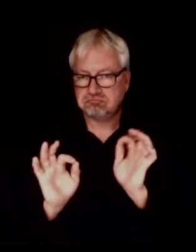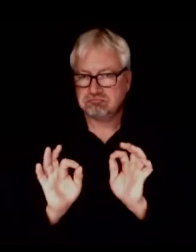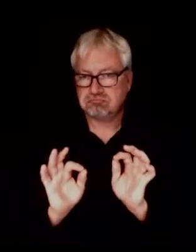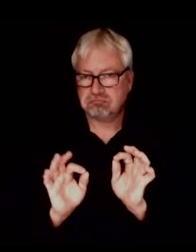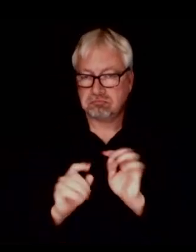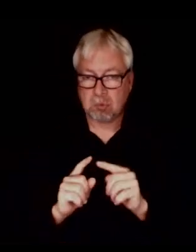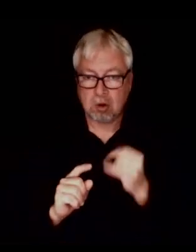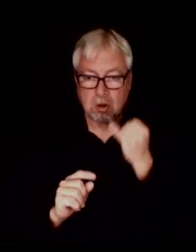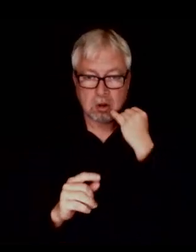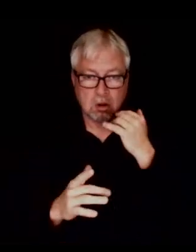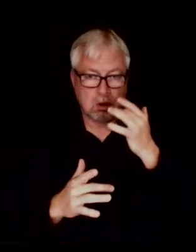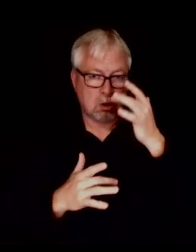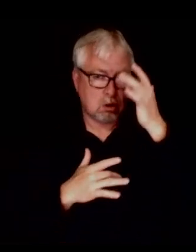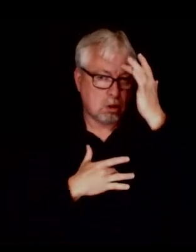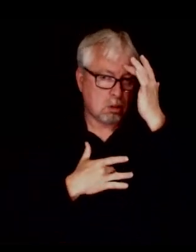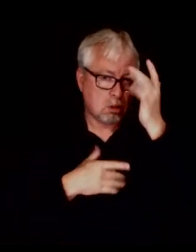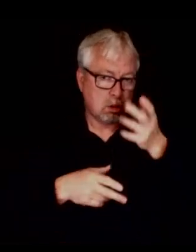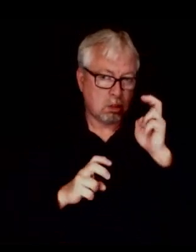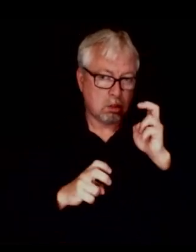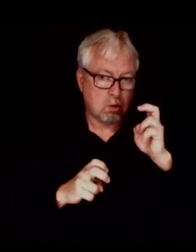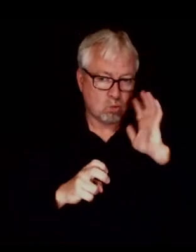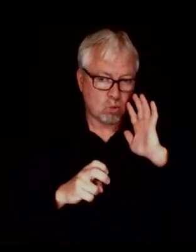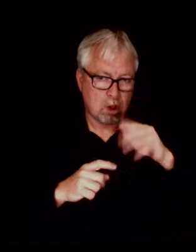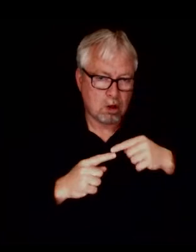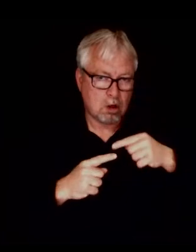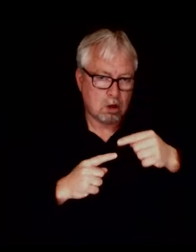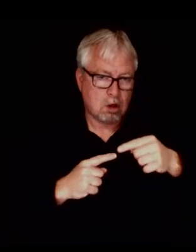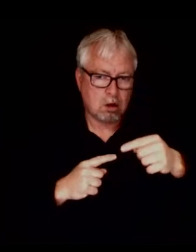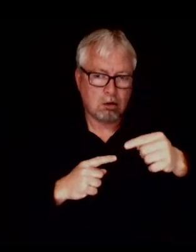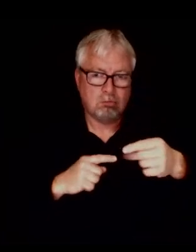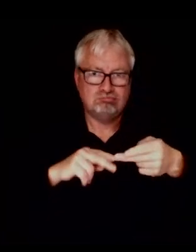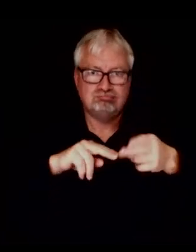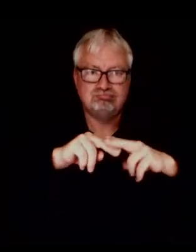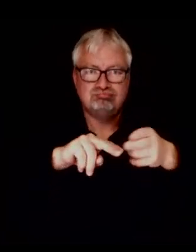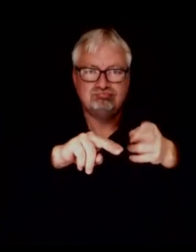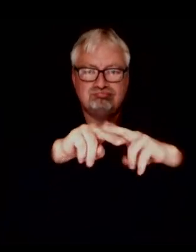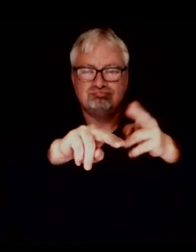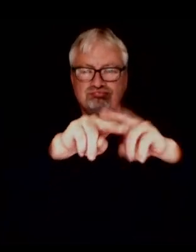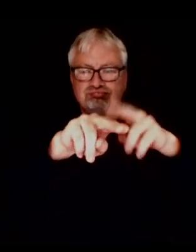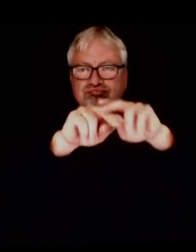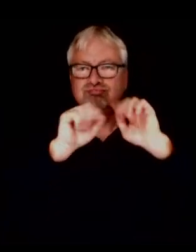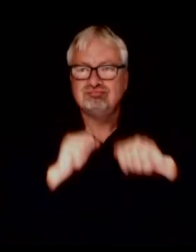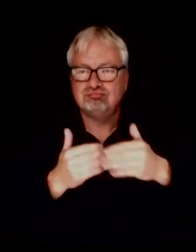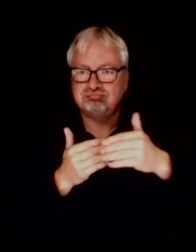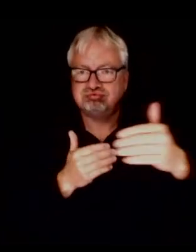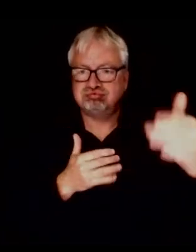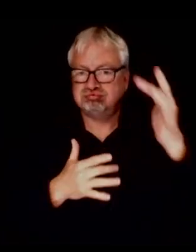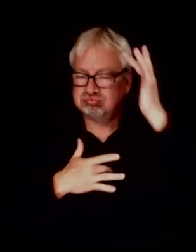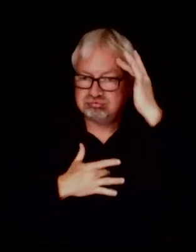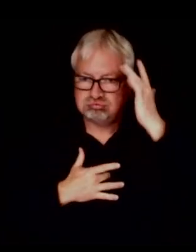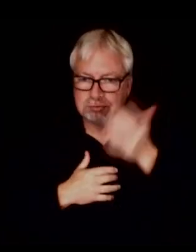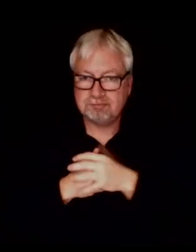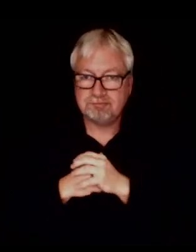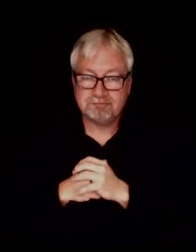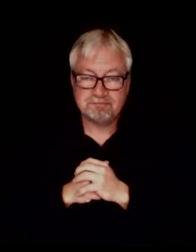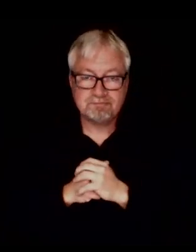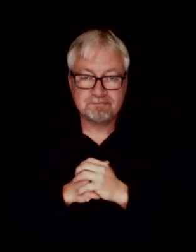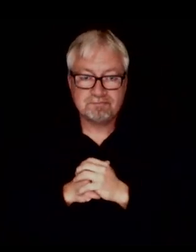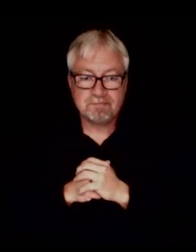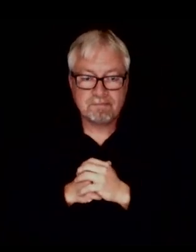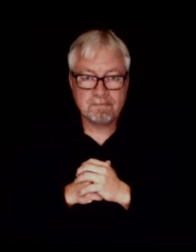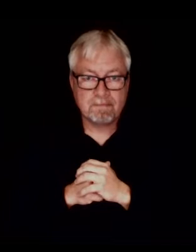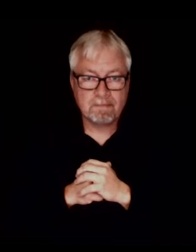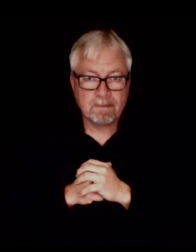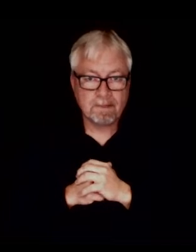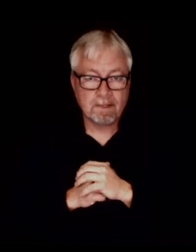Amongst those with severe disease, some will have critical illness requiring intensive care. Infants and adolescents appear